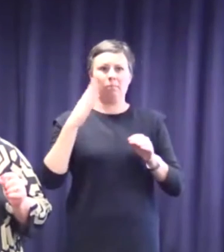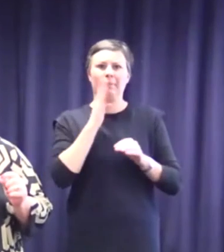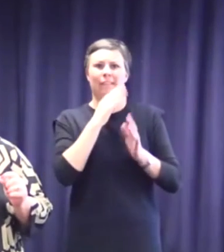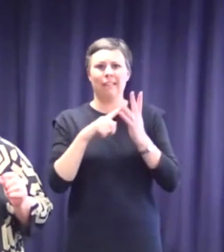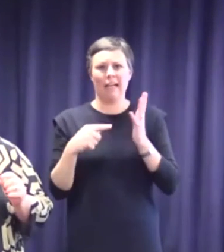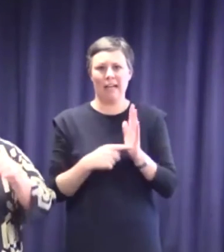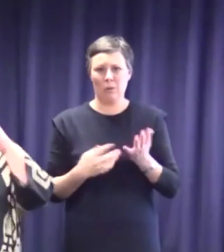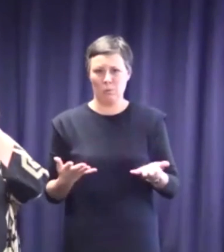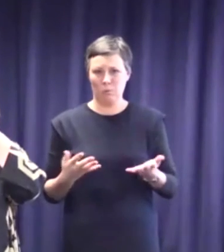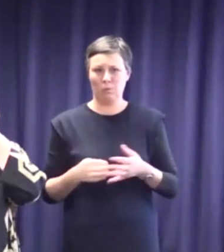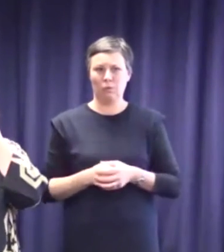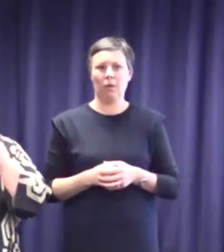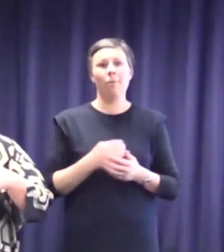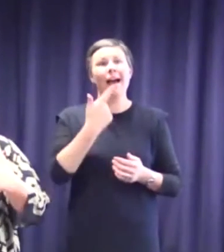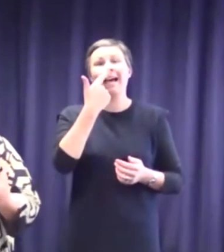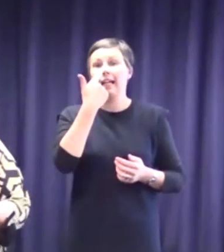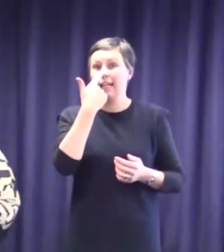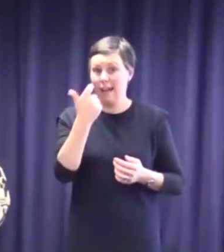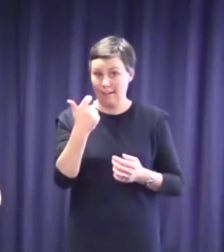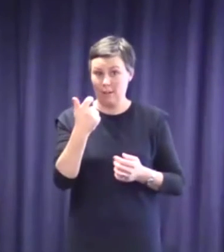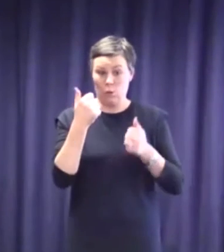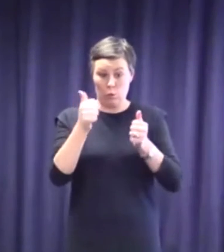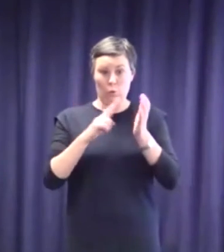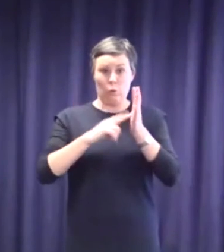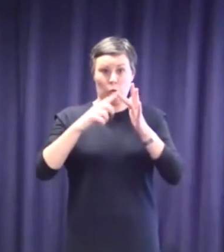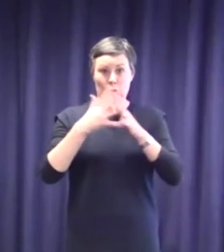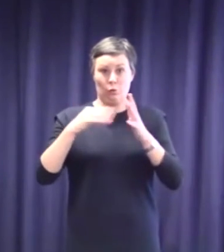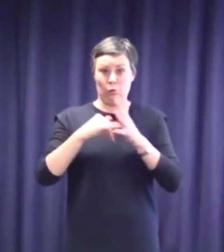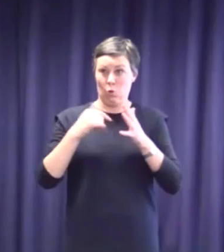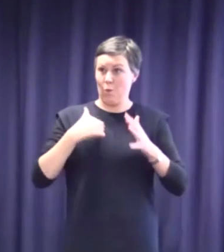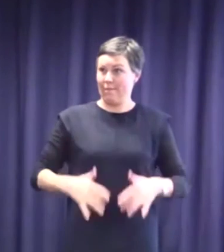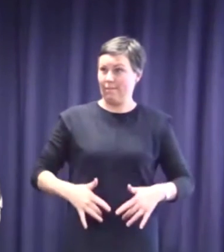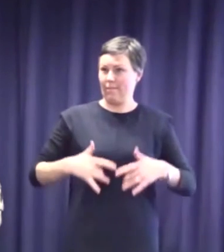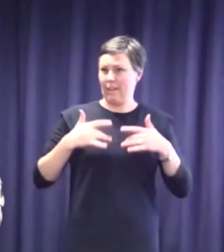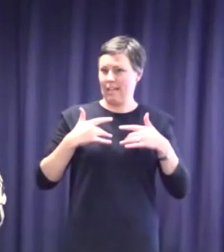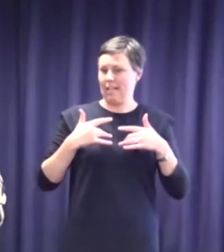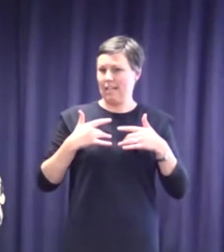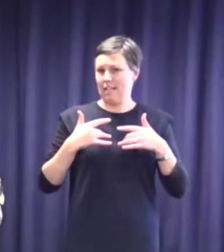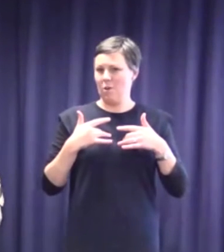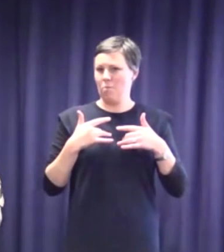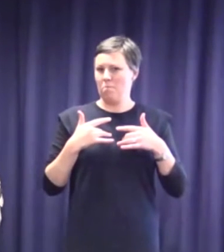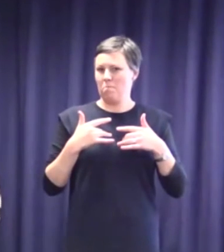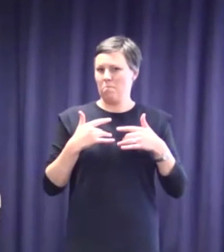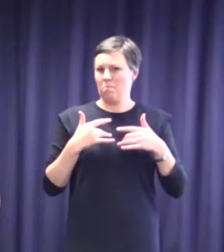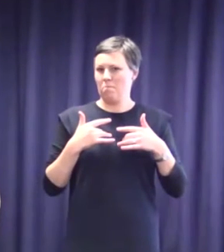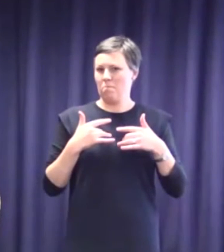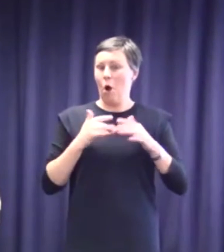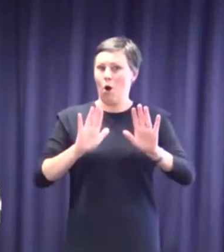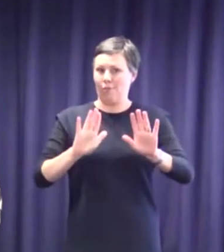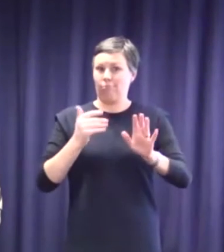news is that we are anticipating at this stage, and as I said to you, I've received an